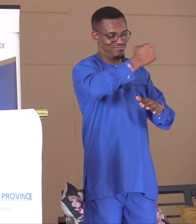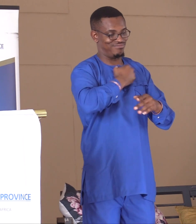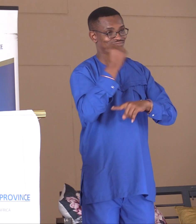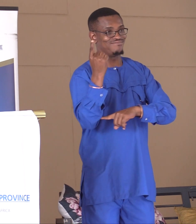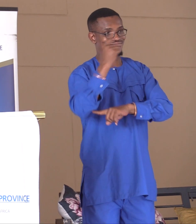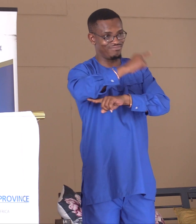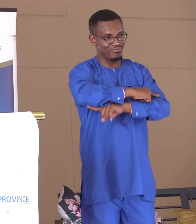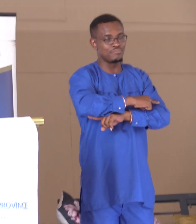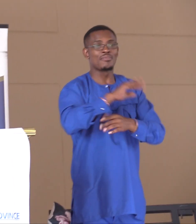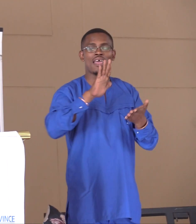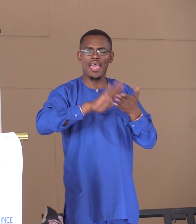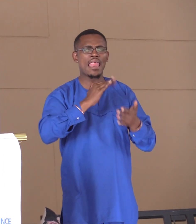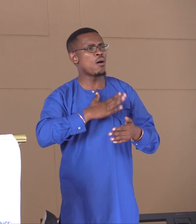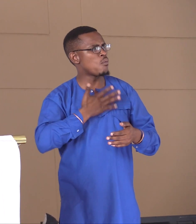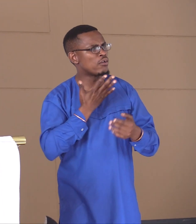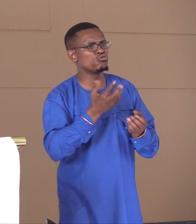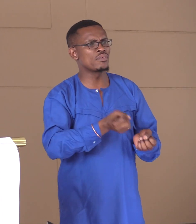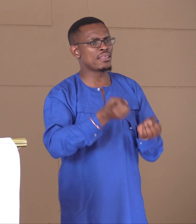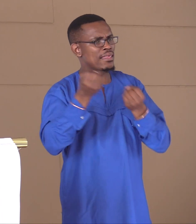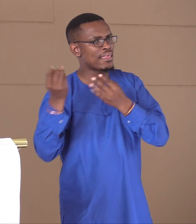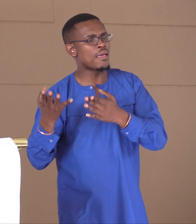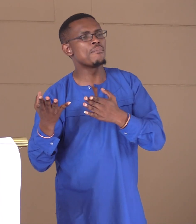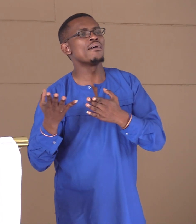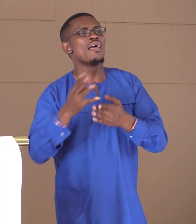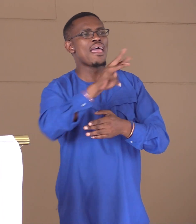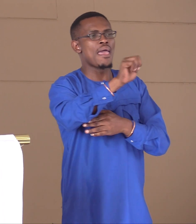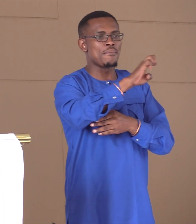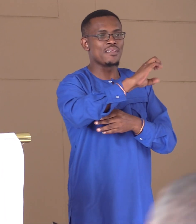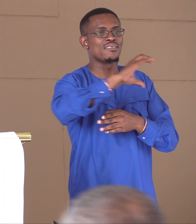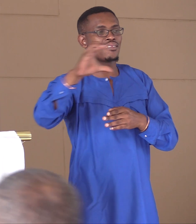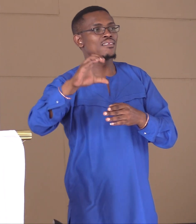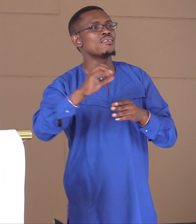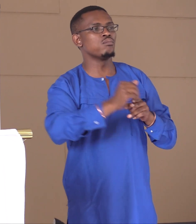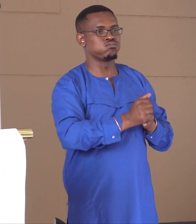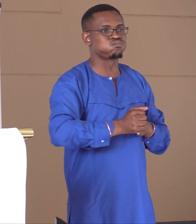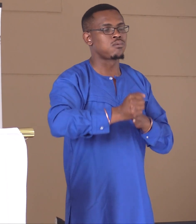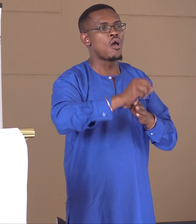day. And I would like to hand over to MEC's ushers,